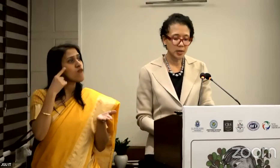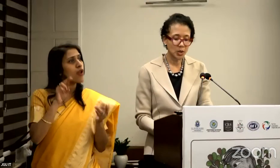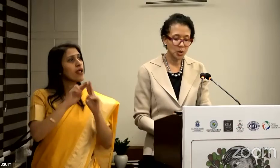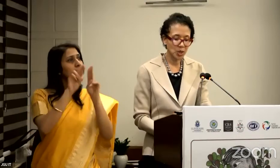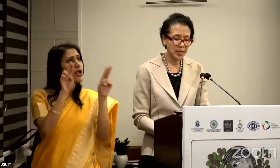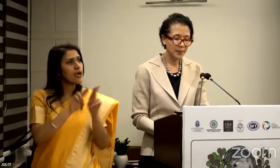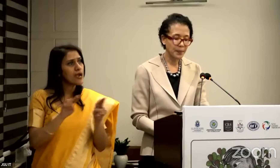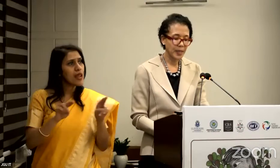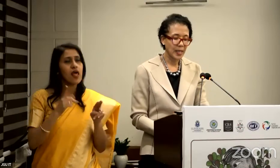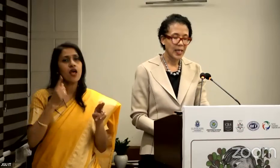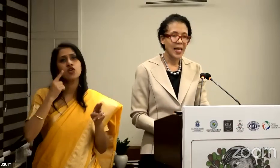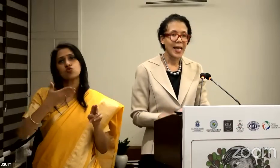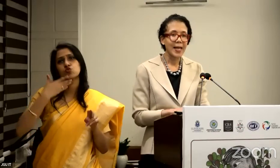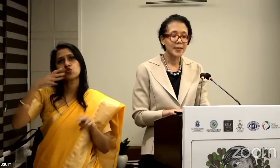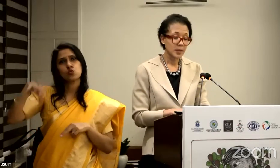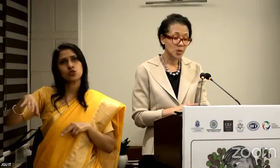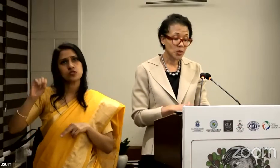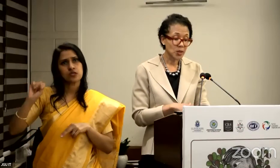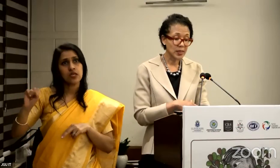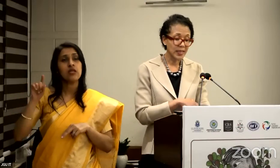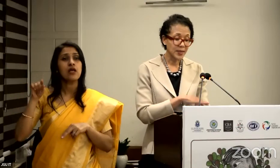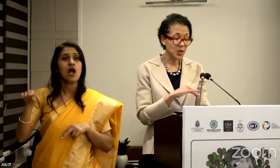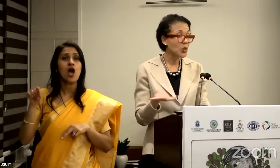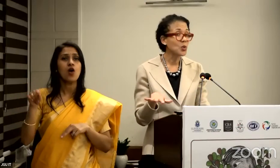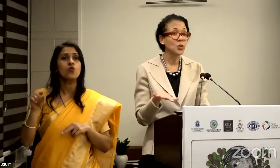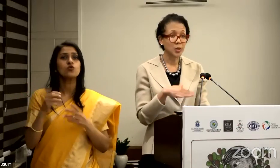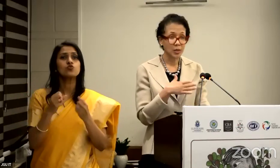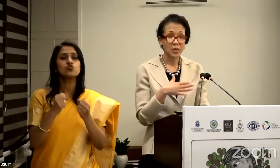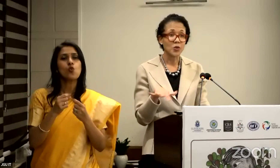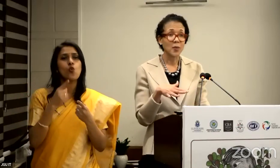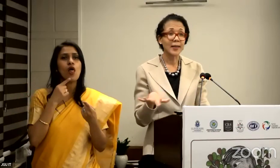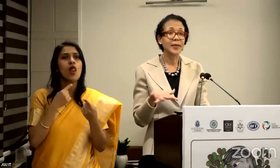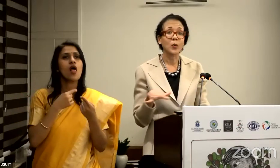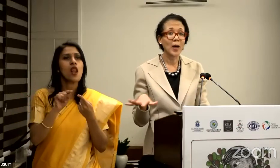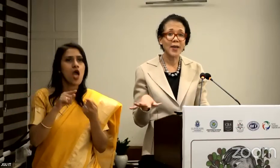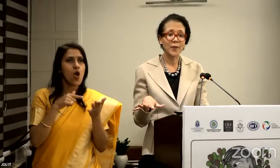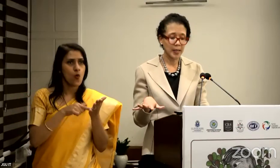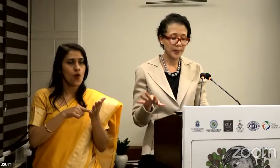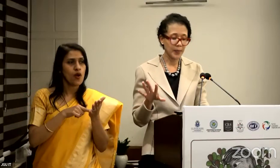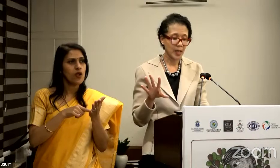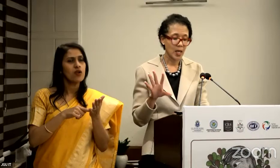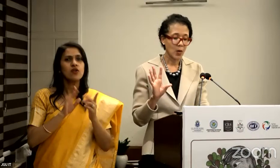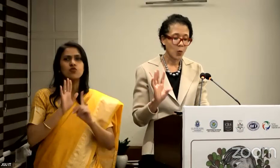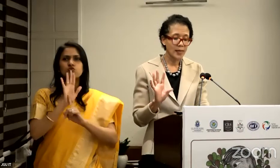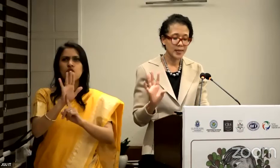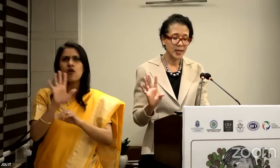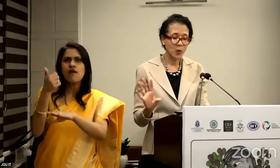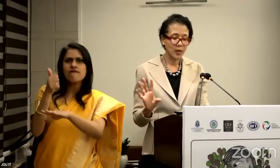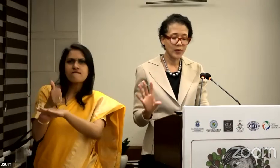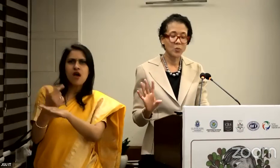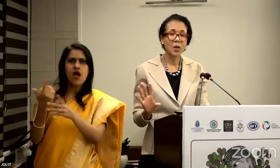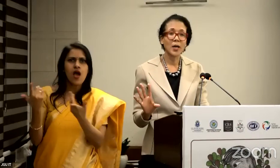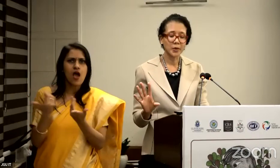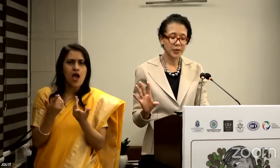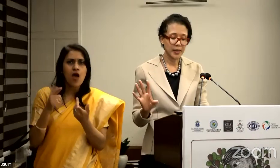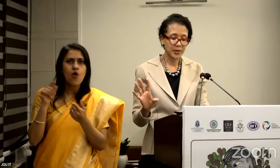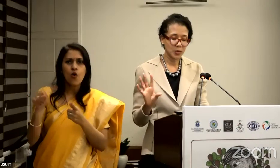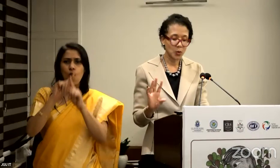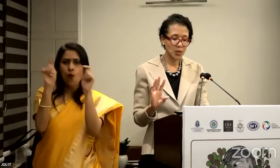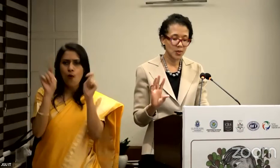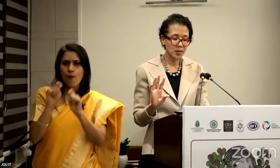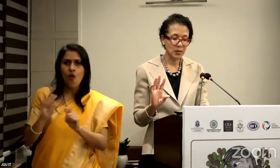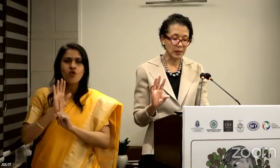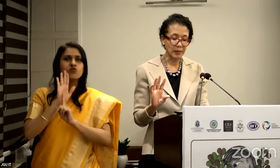international institution has historically skewed dramatically away from a one state, one vote model